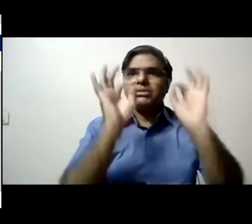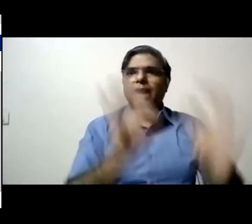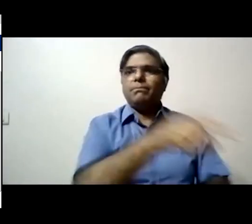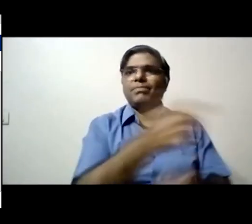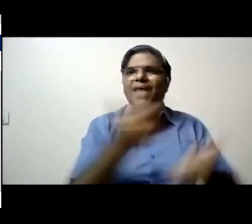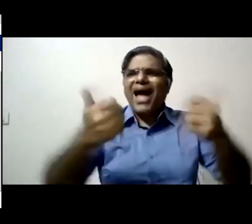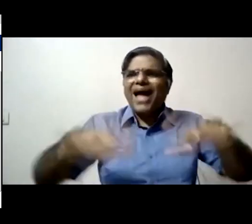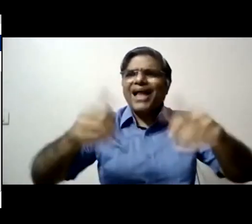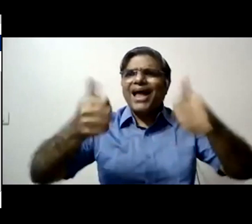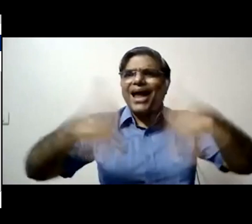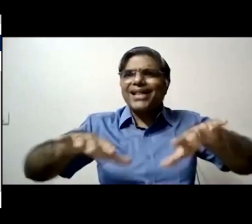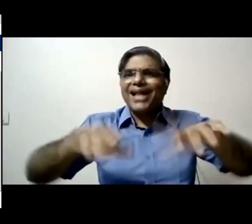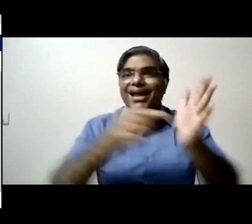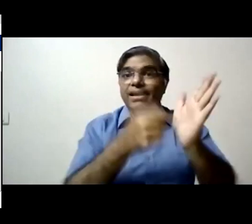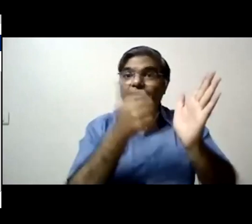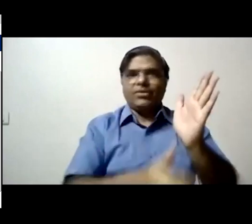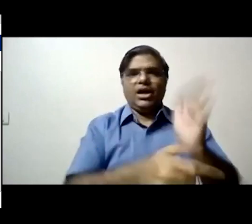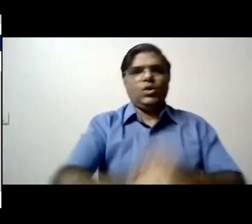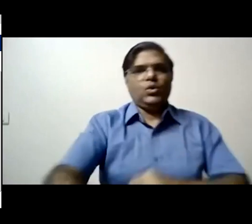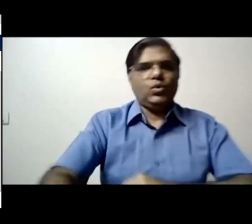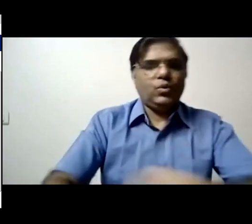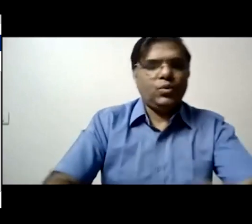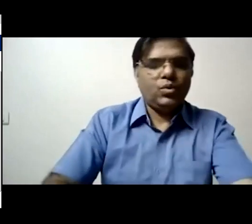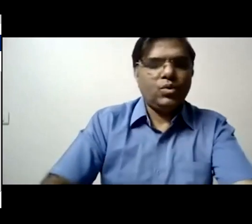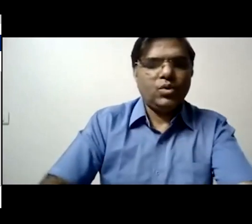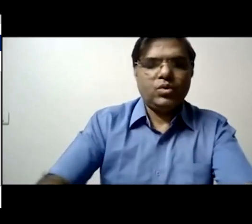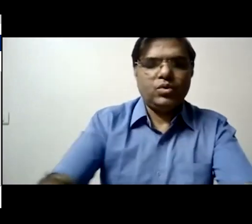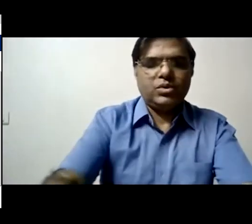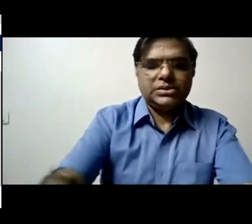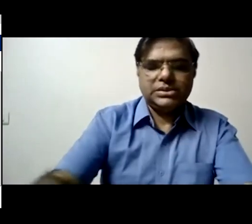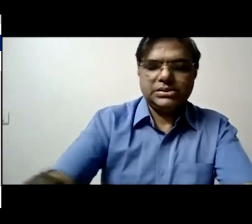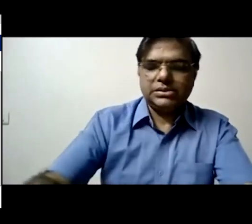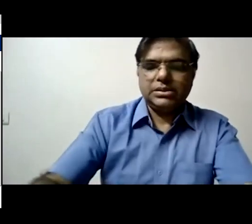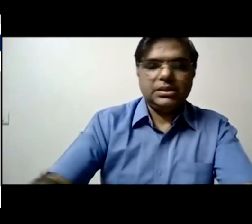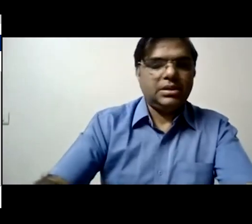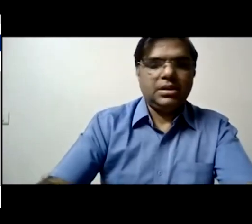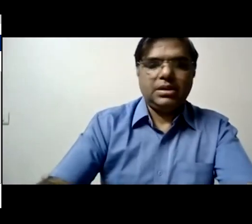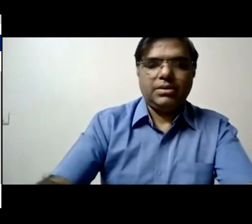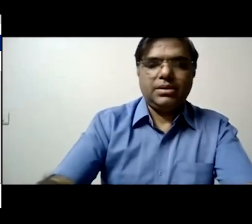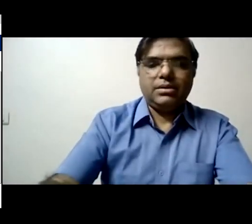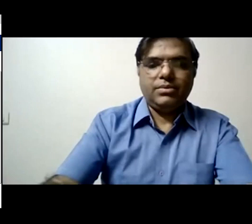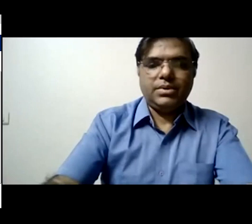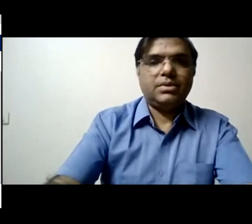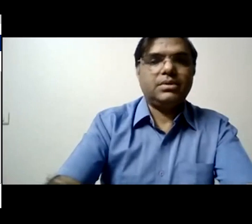So the year of birth which has been mentioned in your Aadhaar card, you have to mention the same in this form.